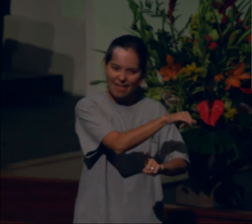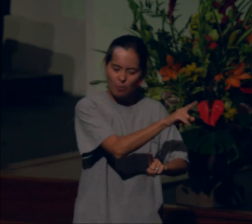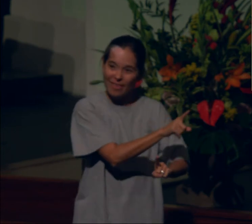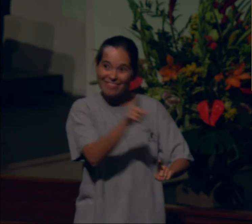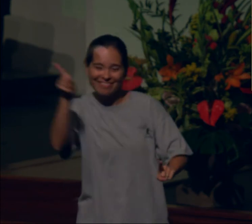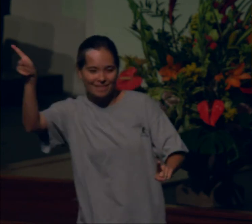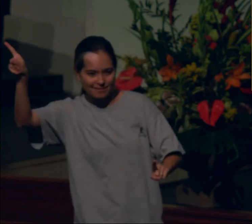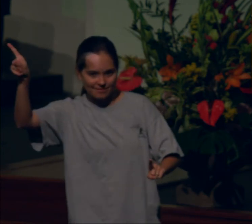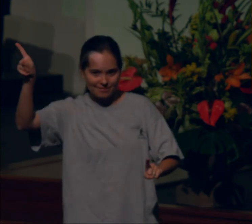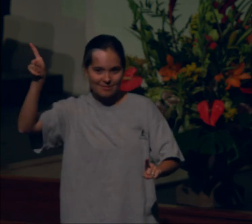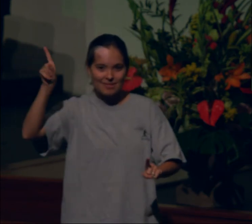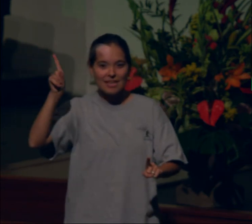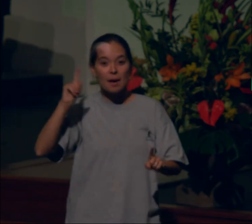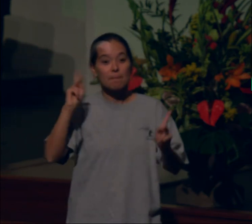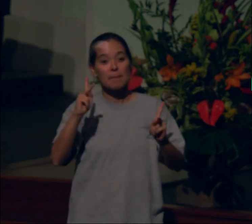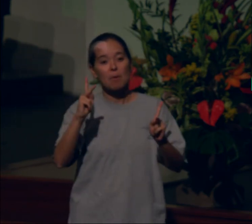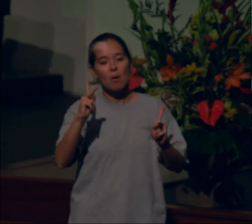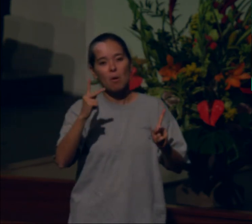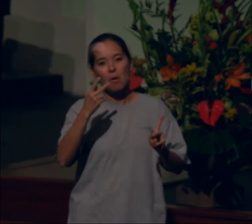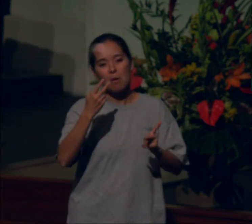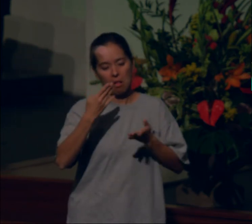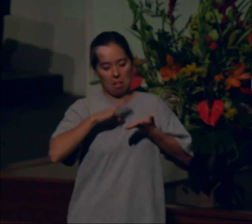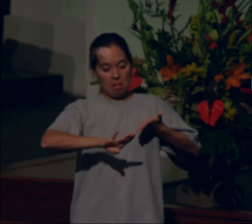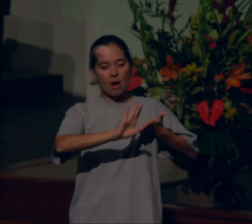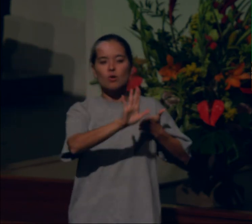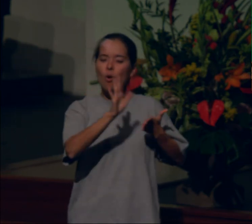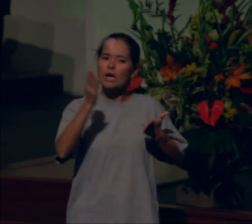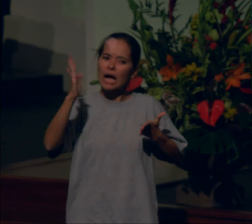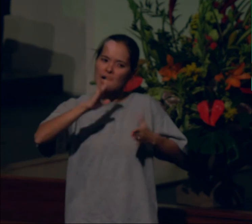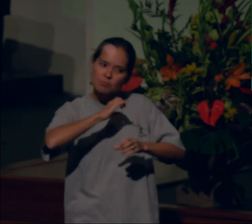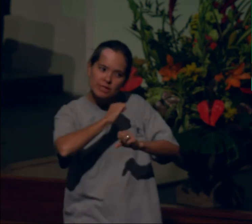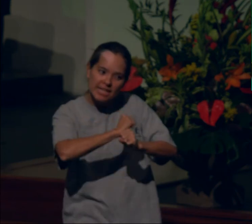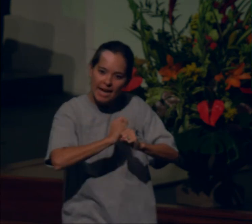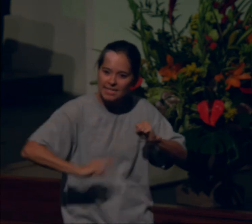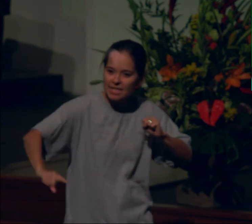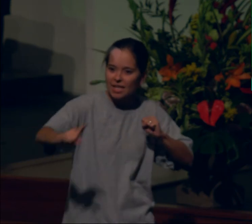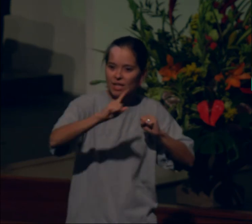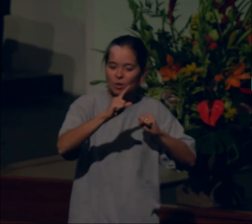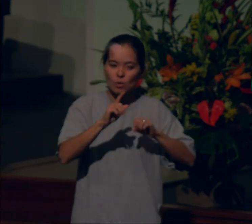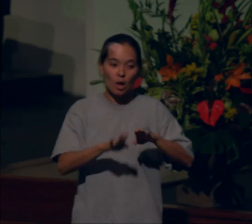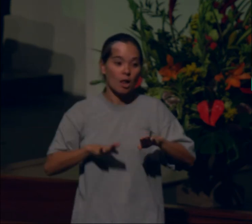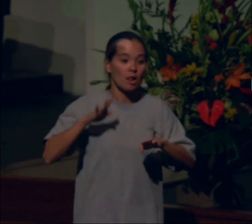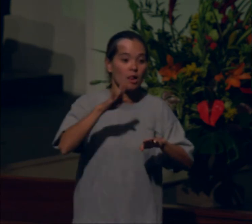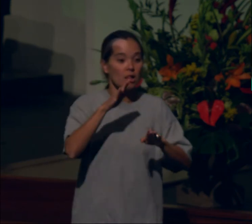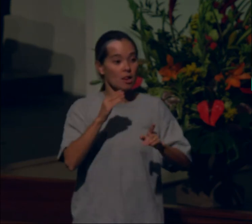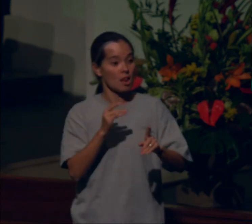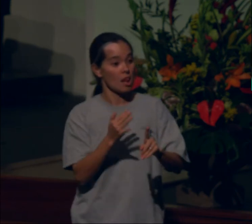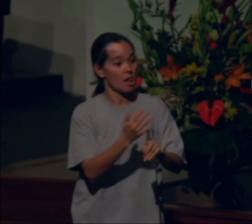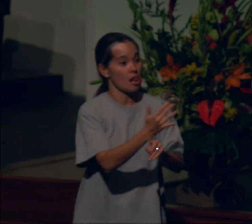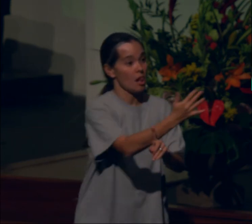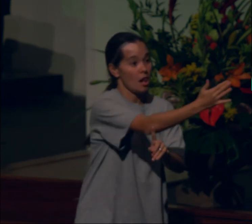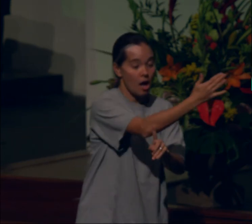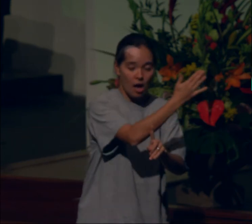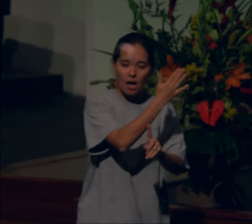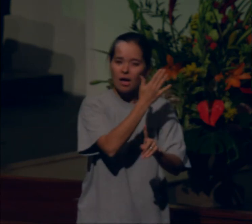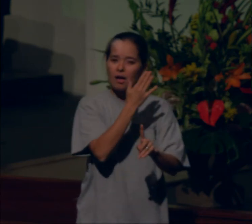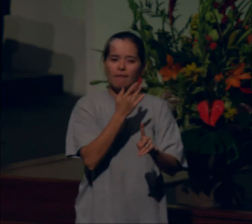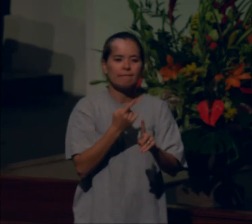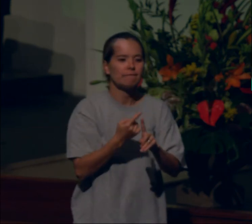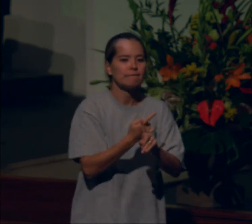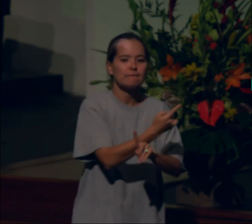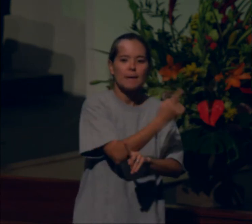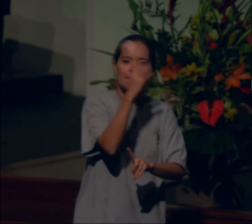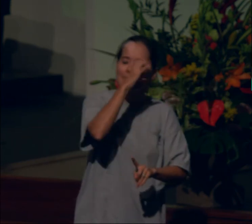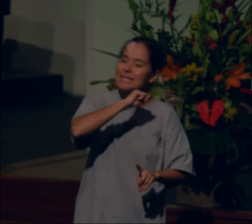People were not rejecting you. God was protecting you from stepping into something that would have turned you